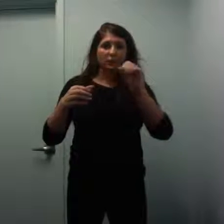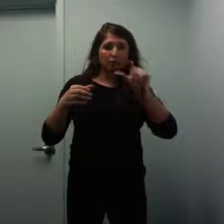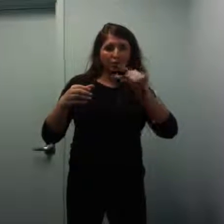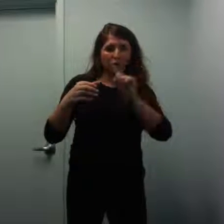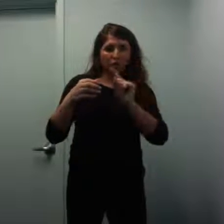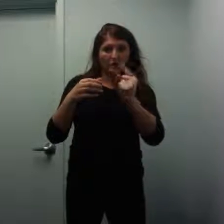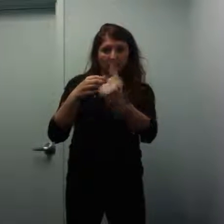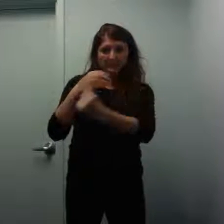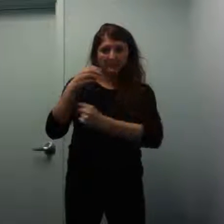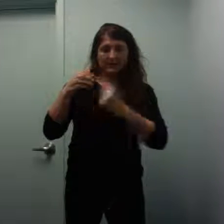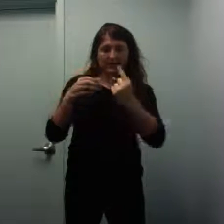can